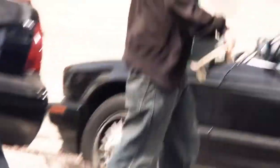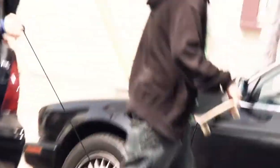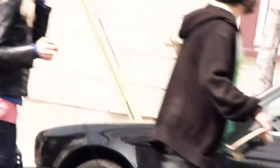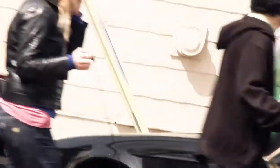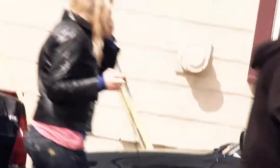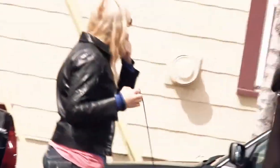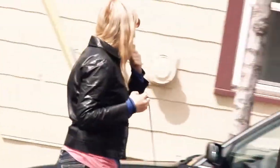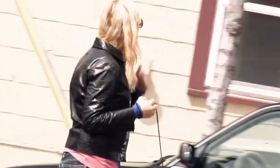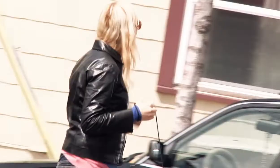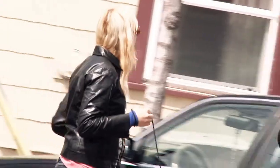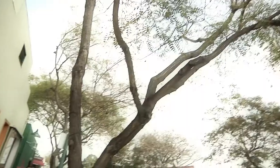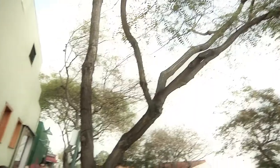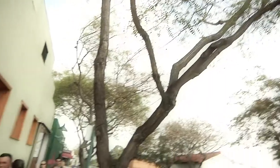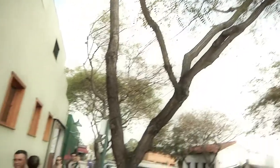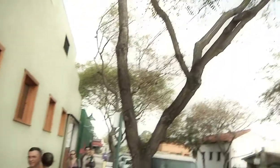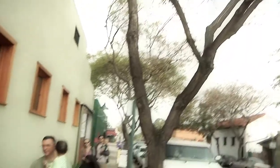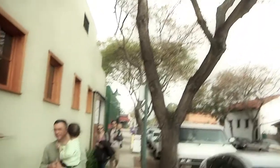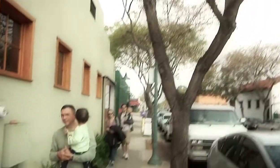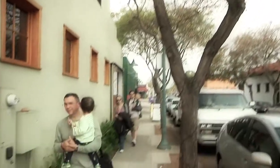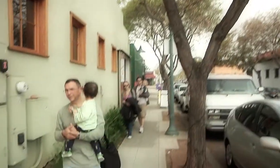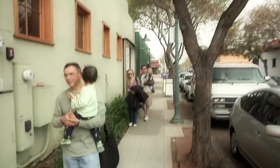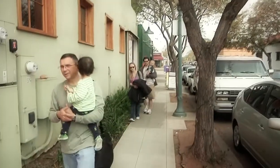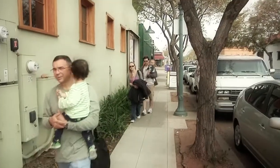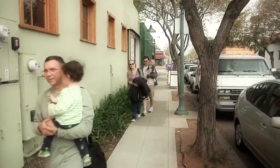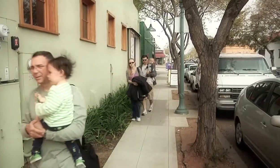When I go walking with my